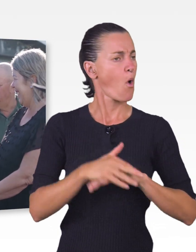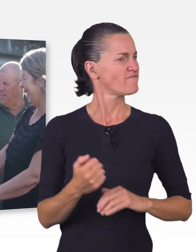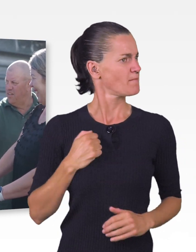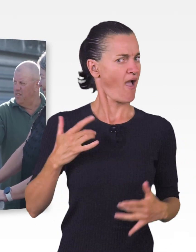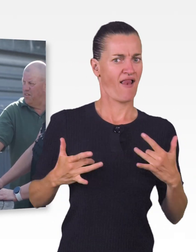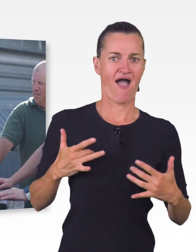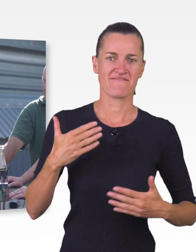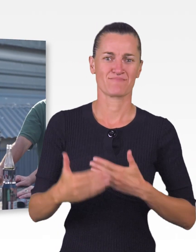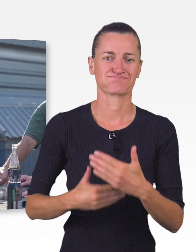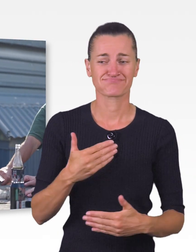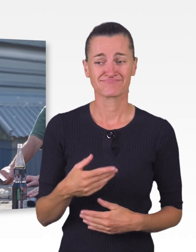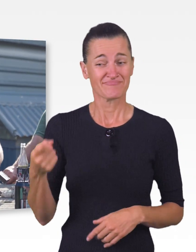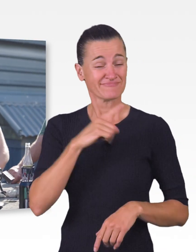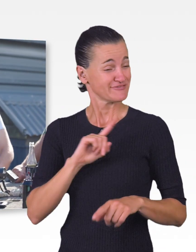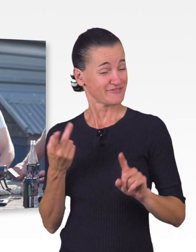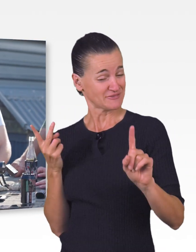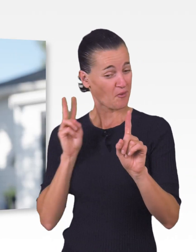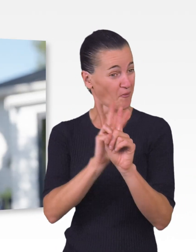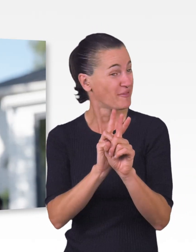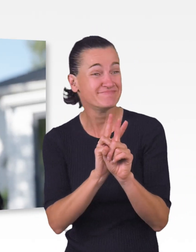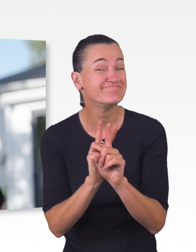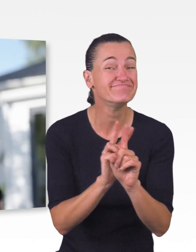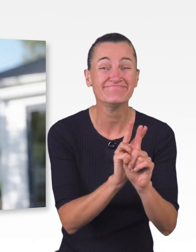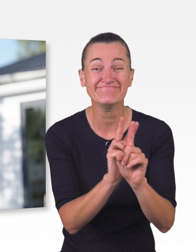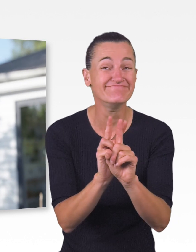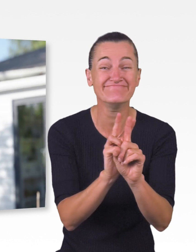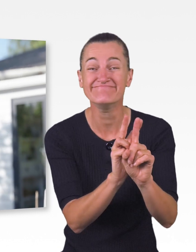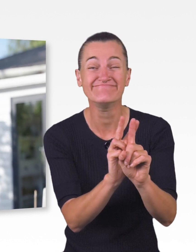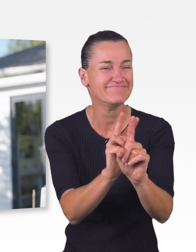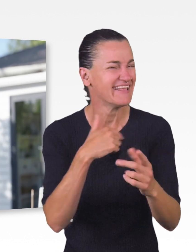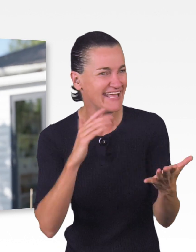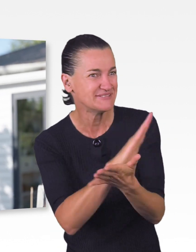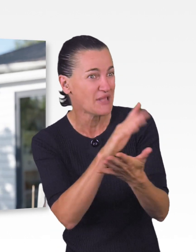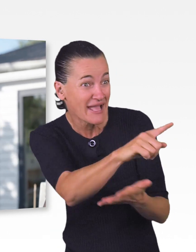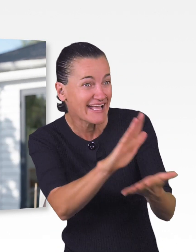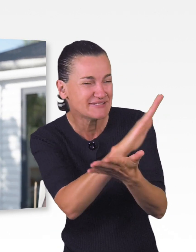he wants to live his life, and we just tag along. We'll be just tagging along in